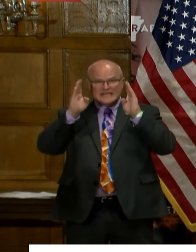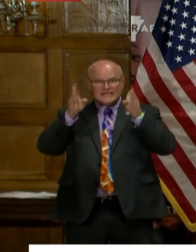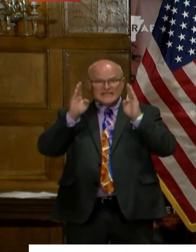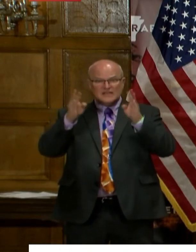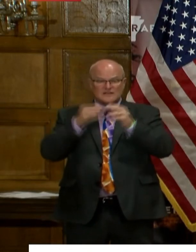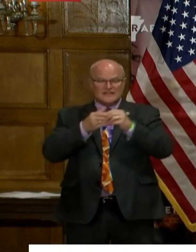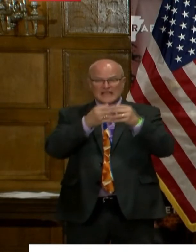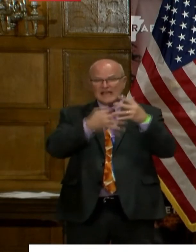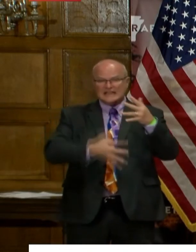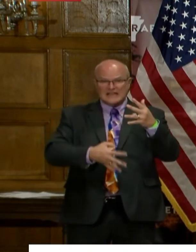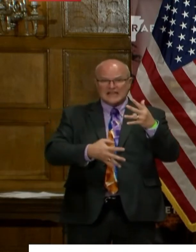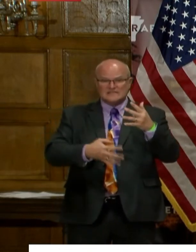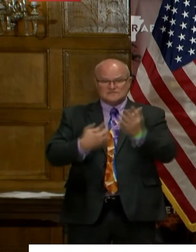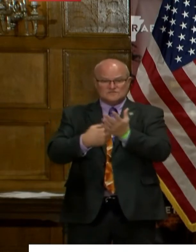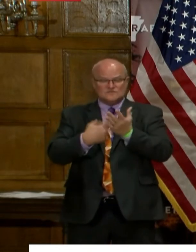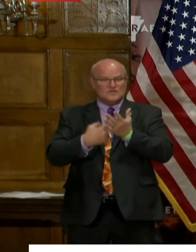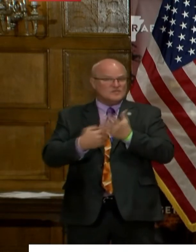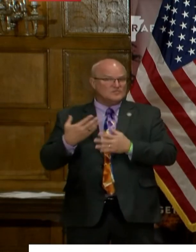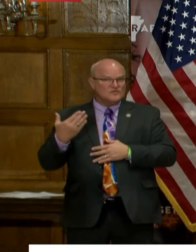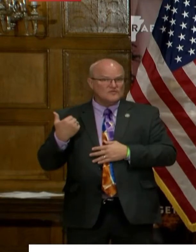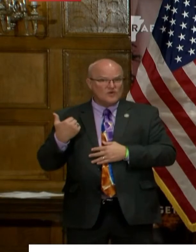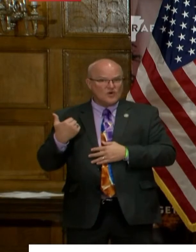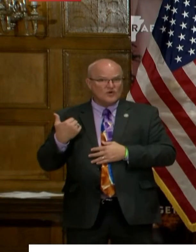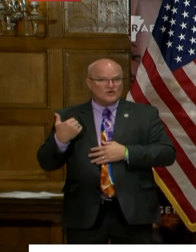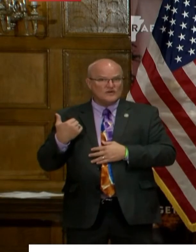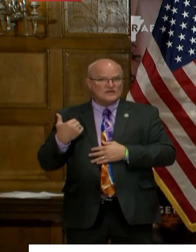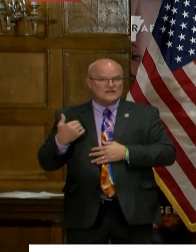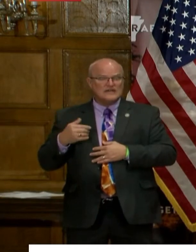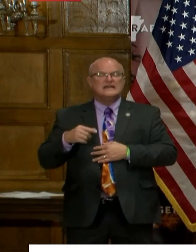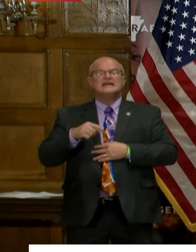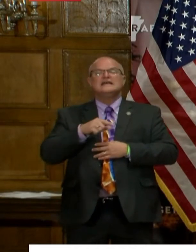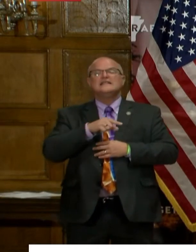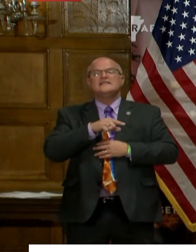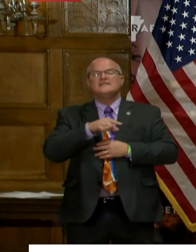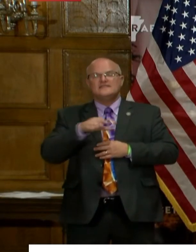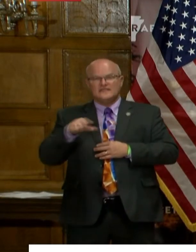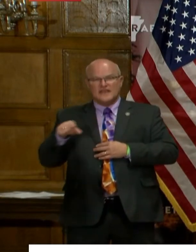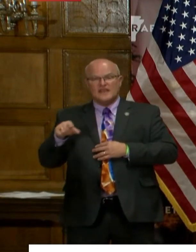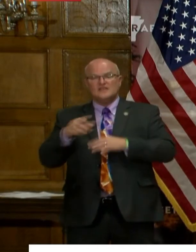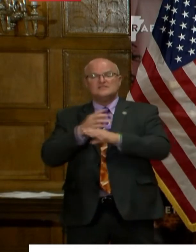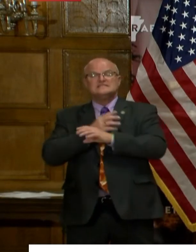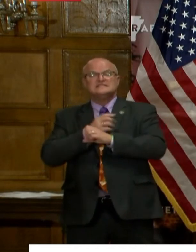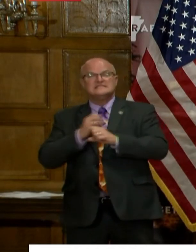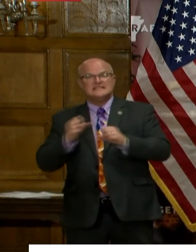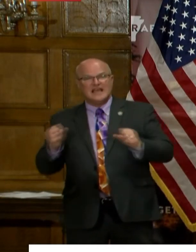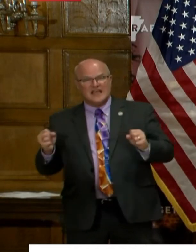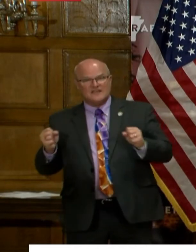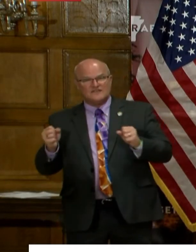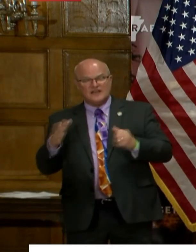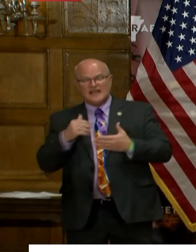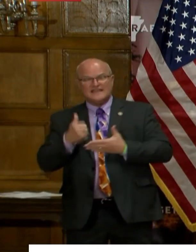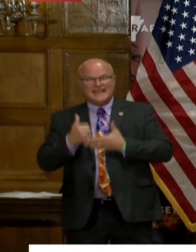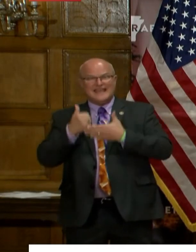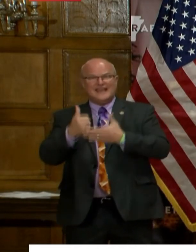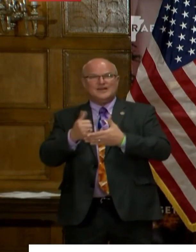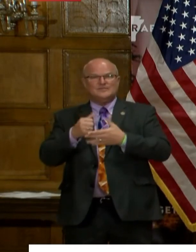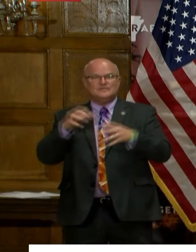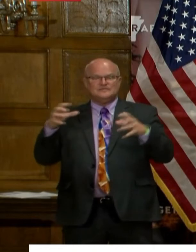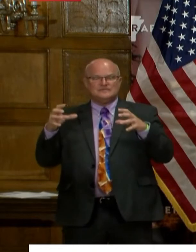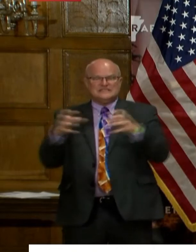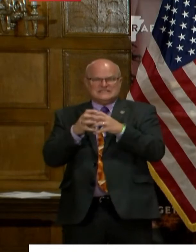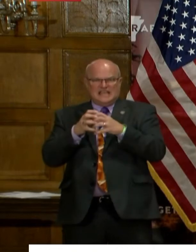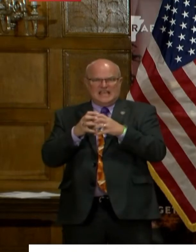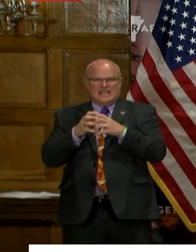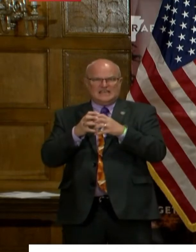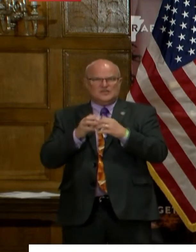the guidelines that we've talked about before, they are safer, and they help to contain infection